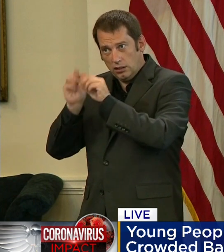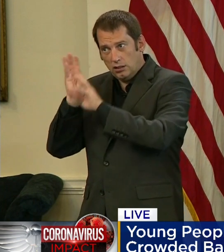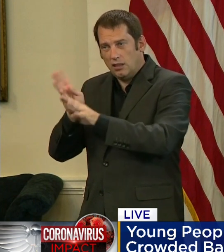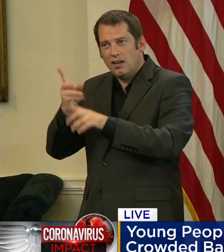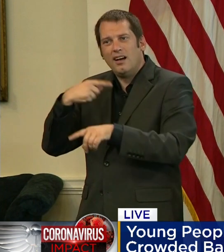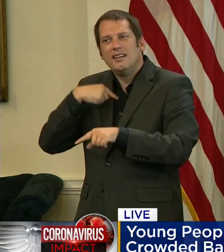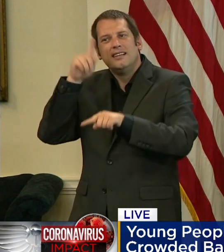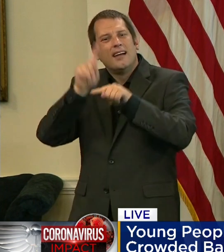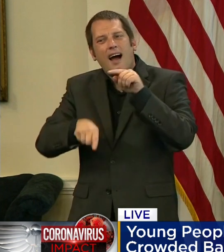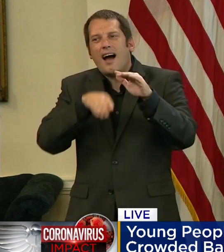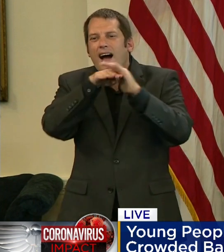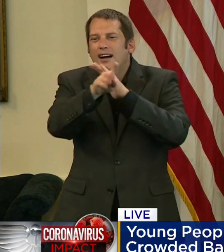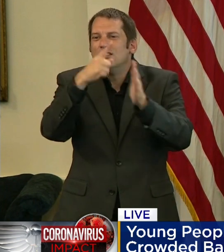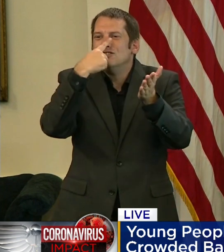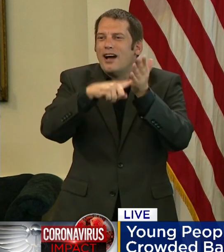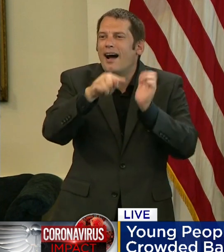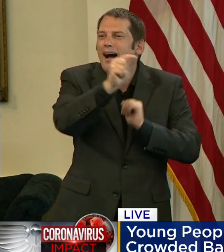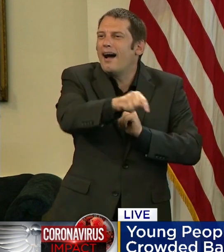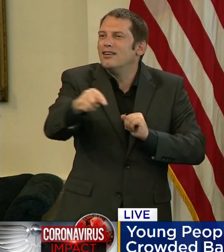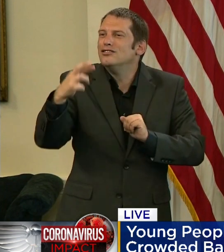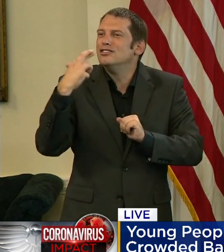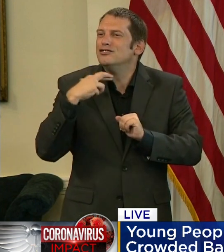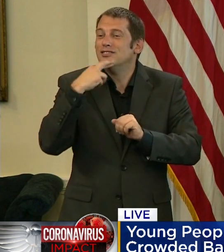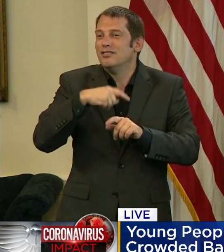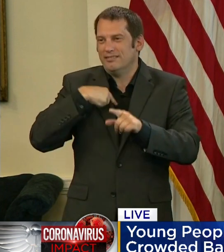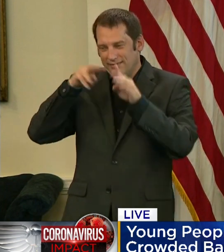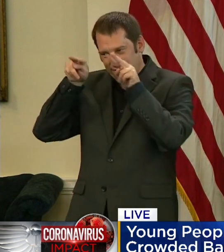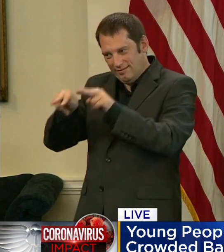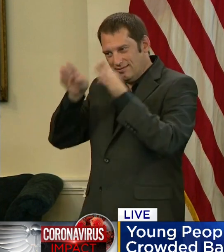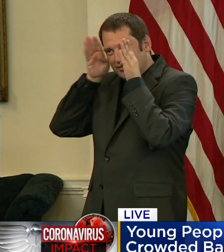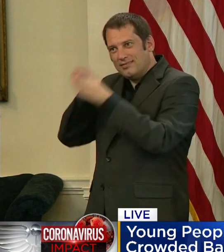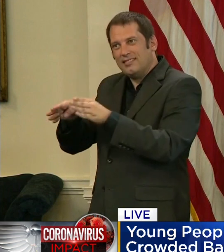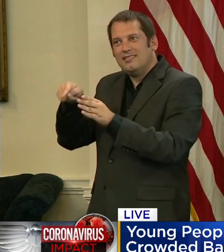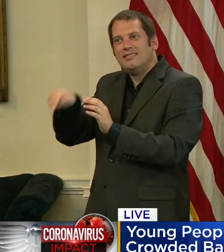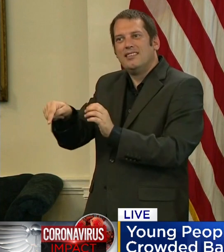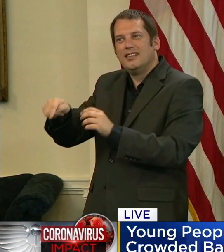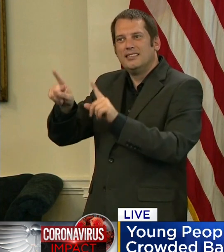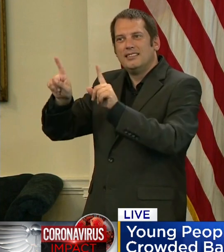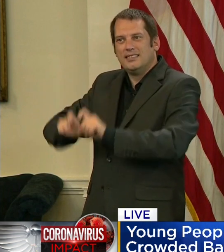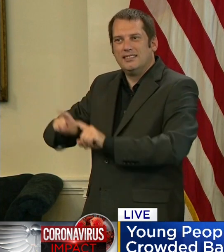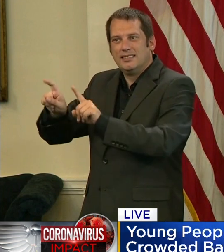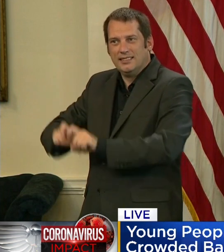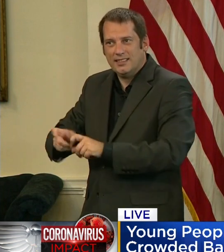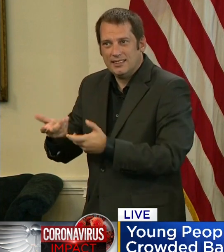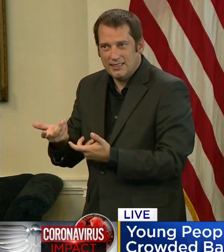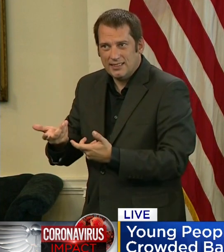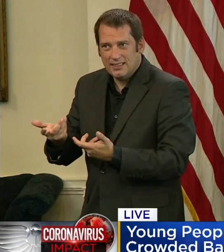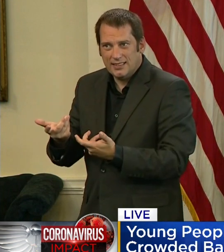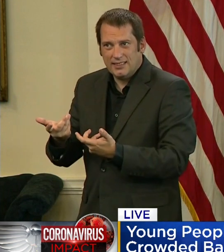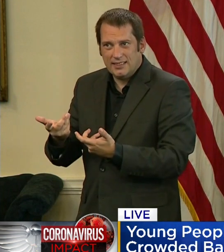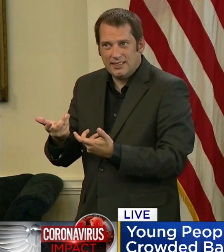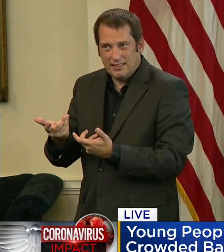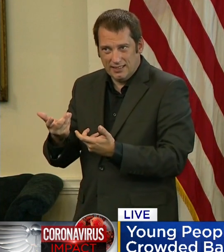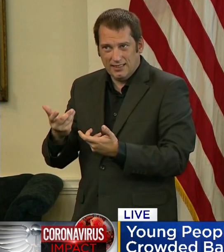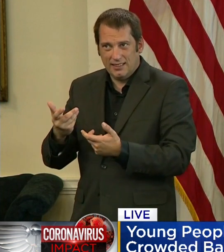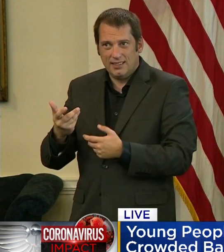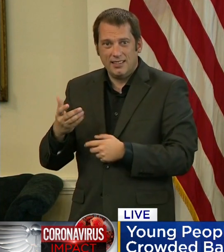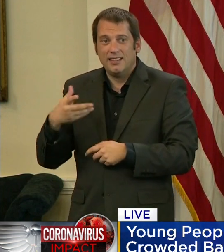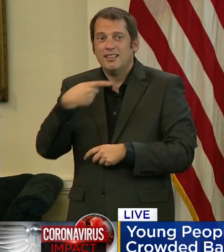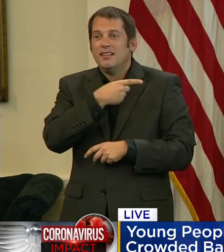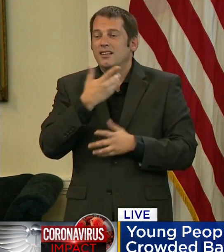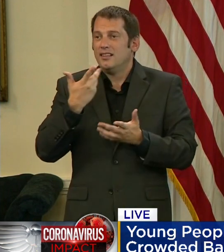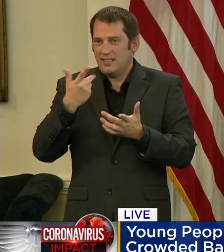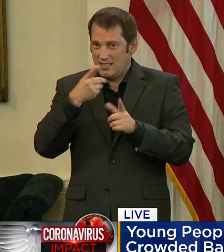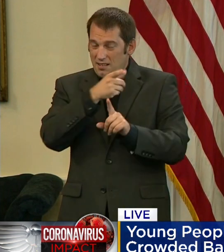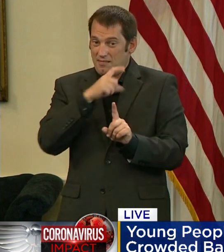we don't know all those health rules. And the police department said that we don't have a citation for these new regulations. So